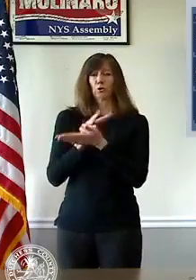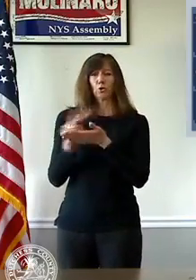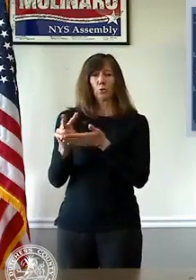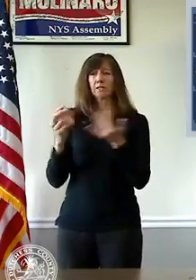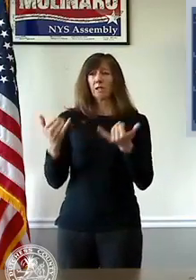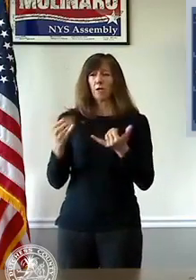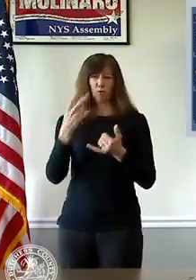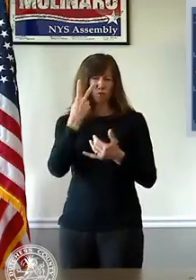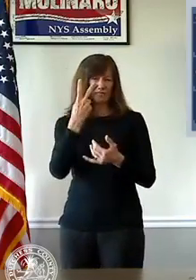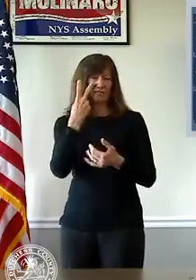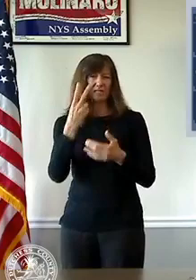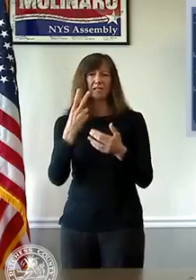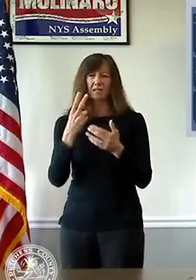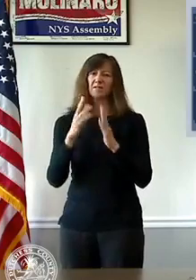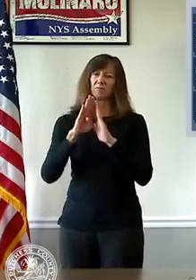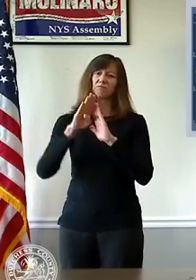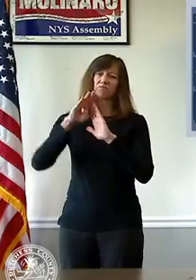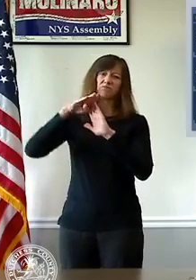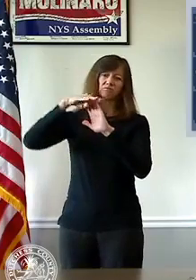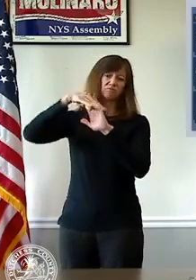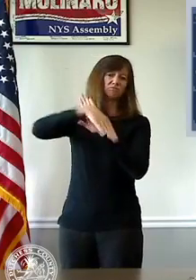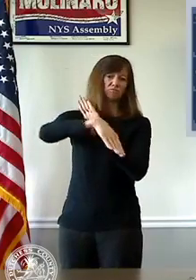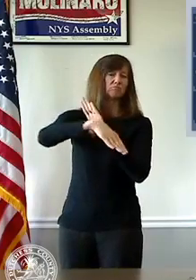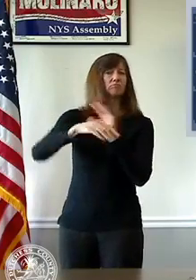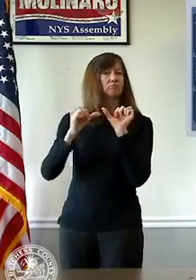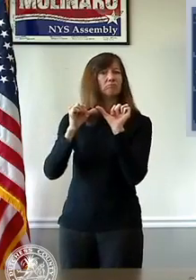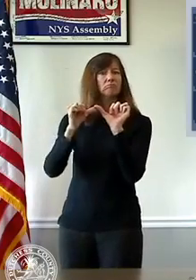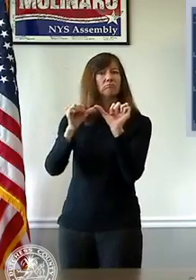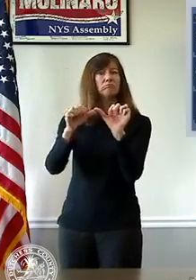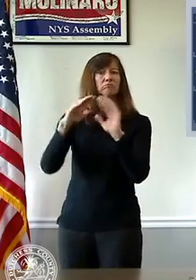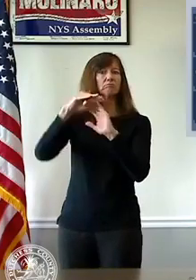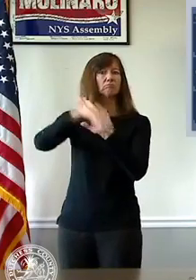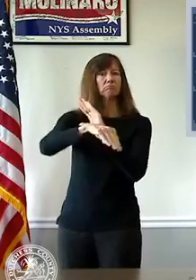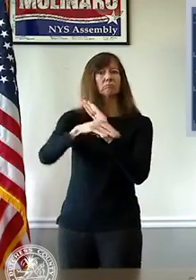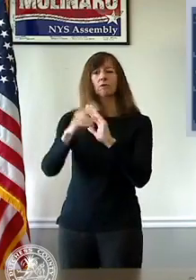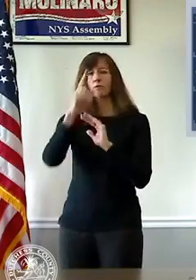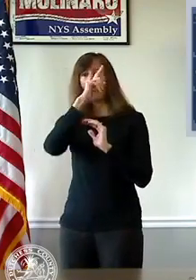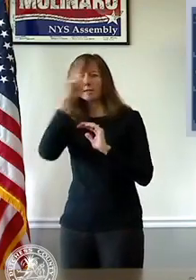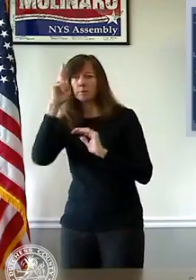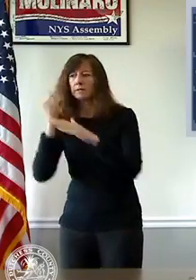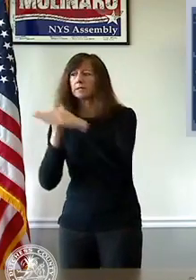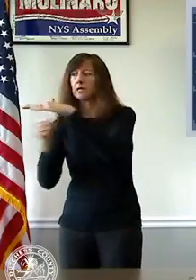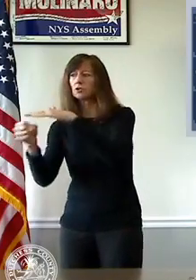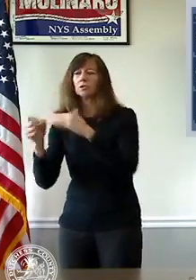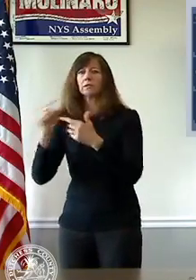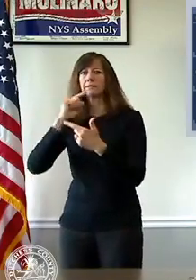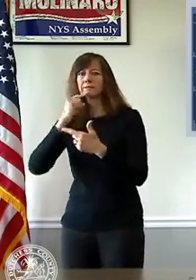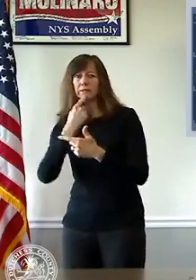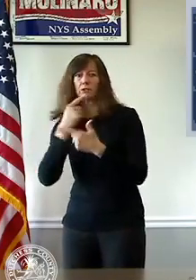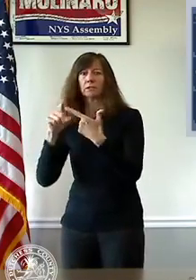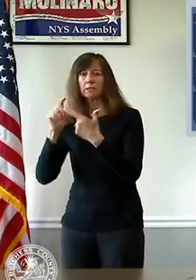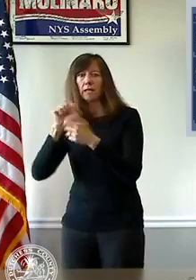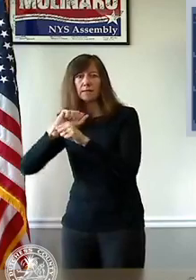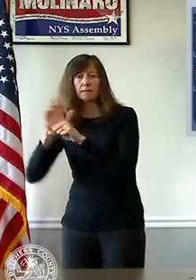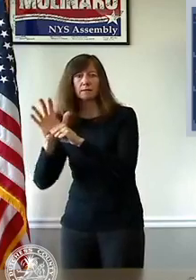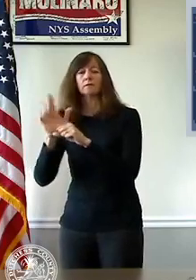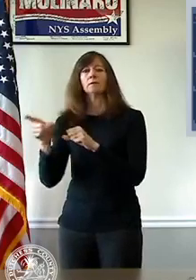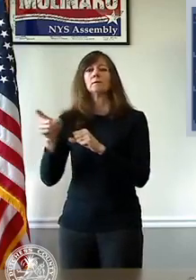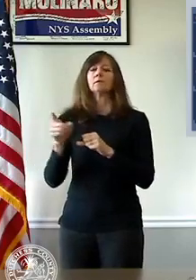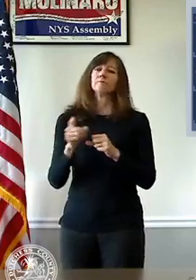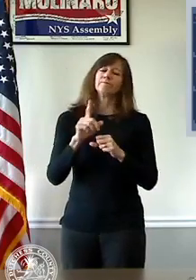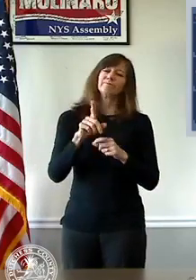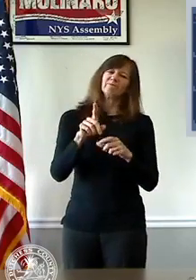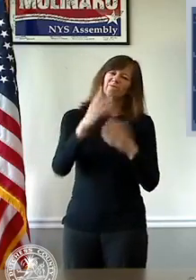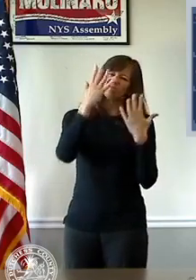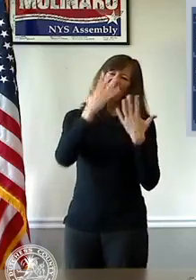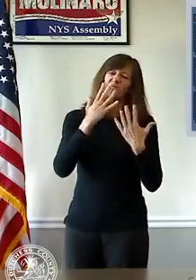a steady decline in both hospitalizations and severity of hospitalization. Sadly, 142 people have succumbed